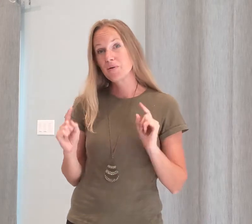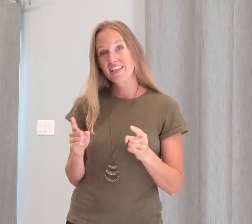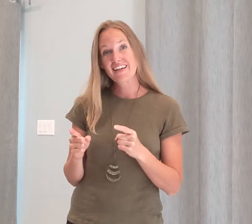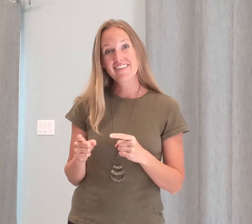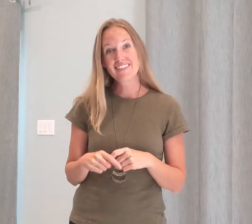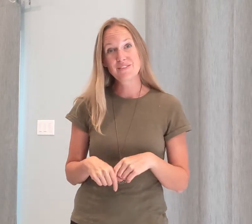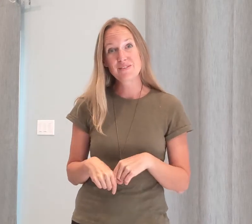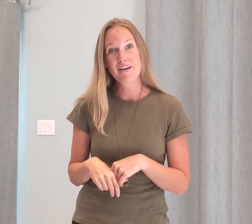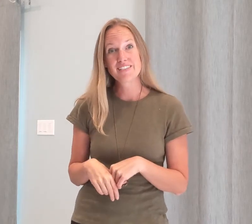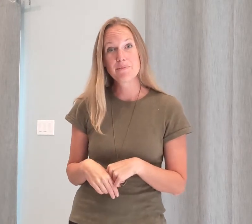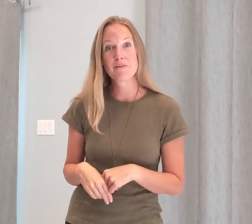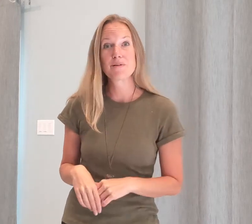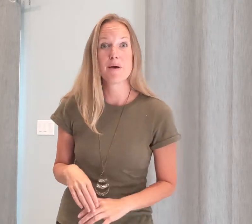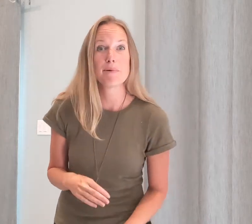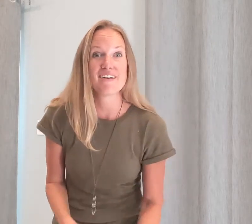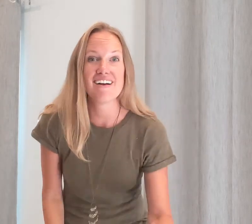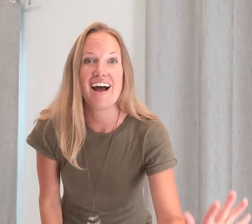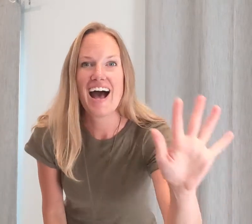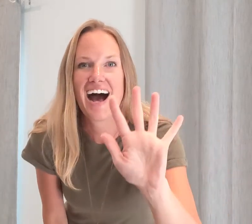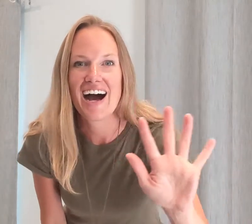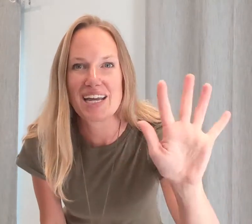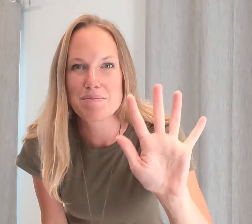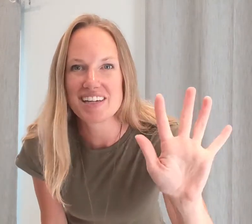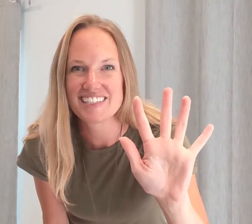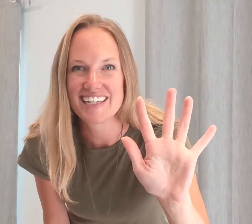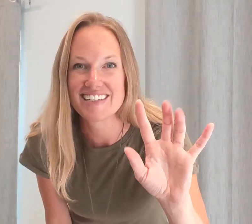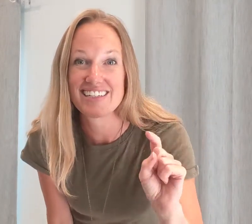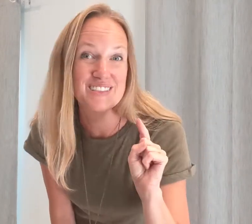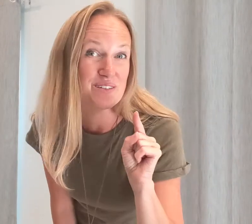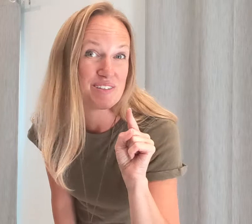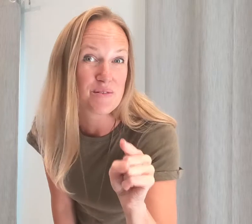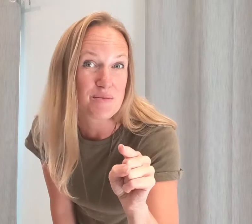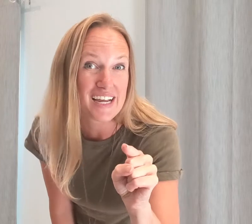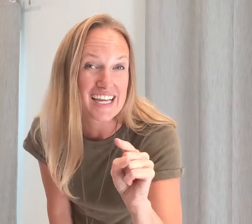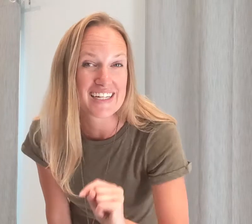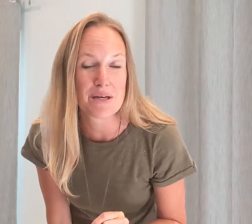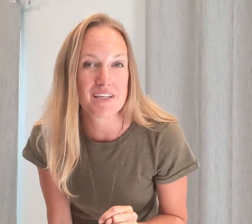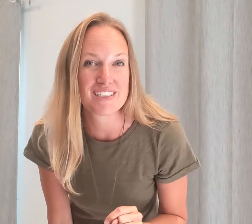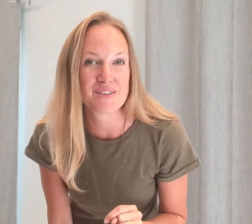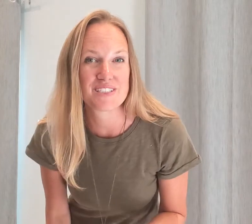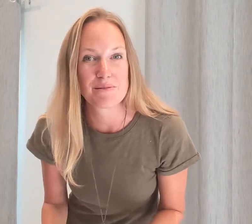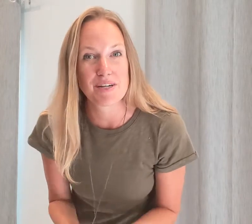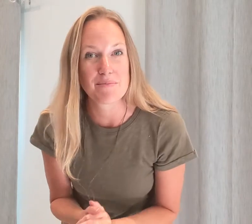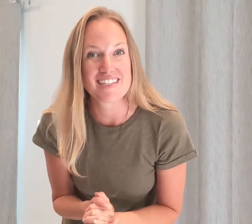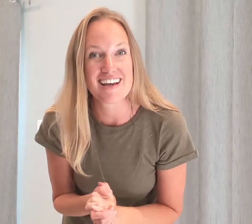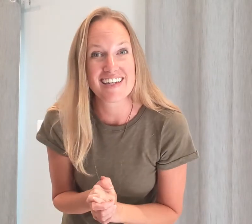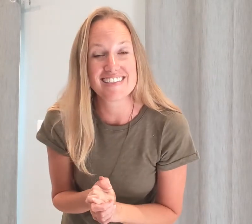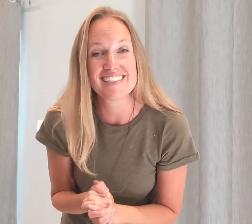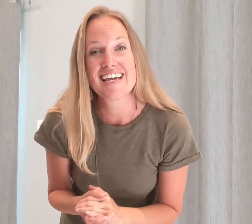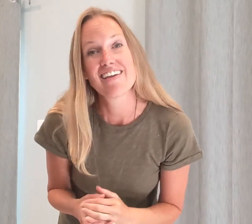get there, let's do some housekeeping. Remember, I am left-handed, so if you are right-handed, that means you're going to mirror my signs. If you